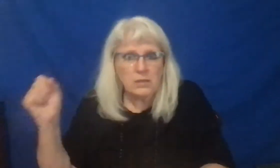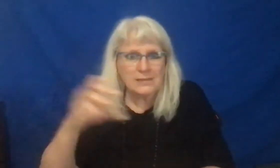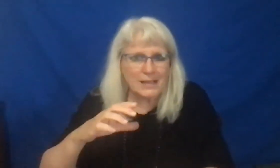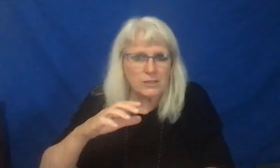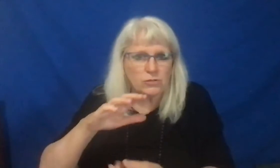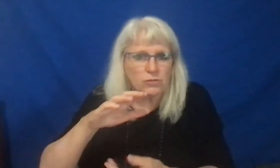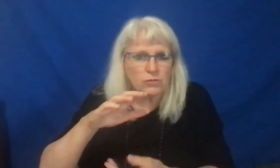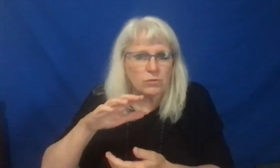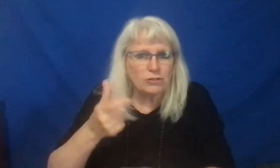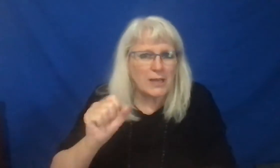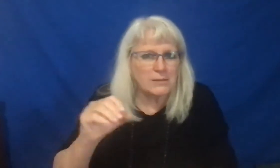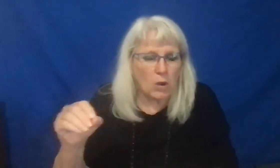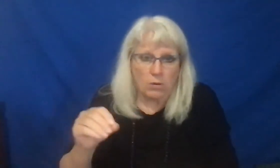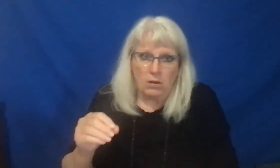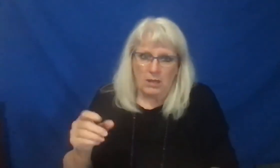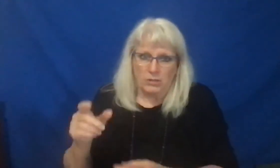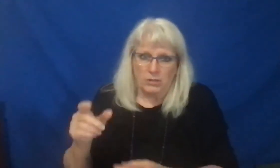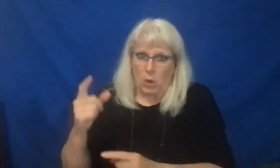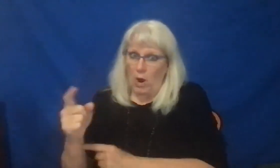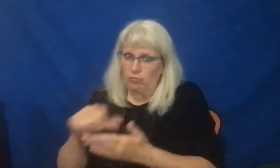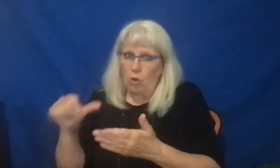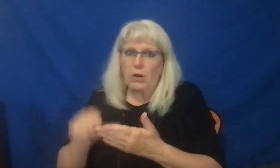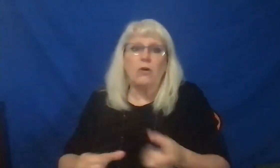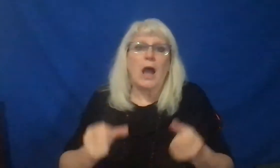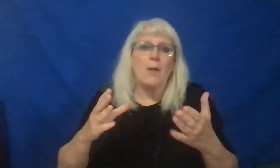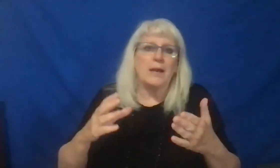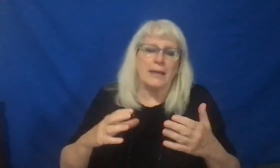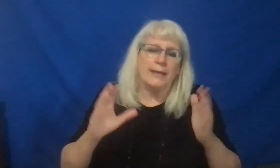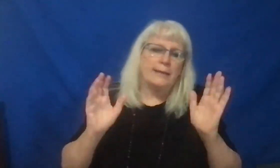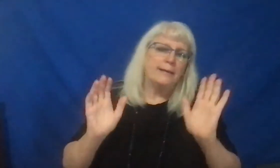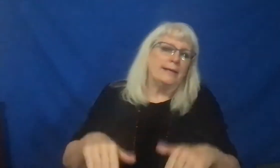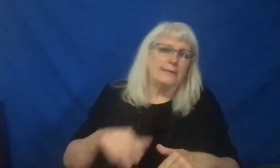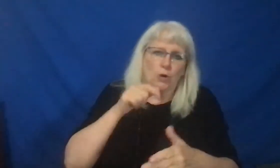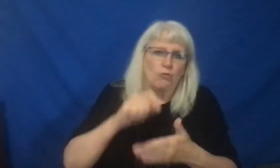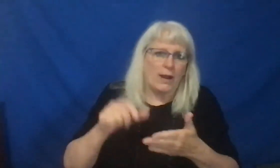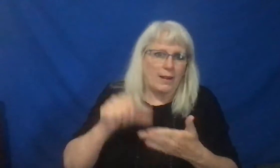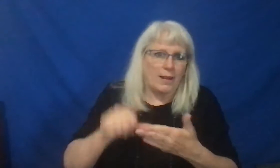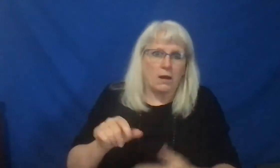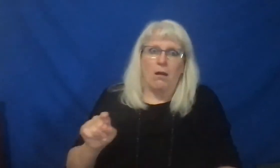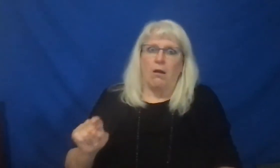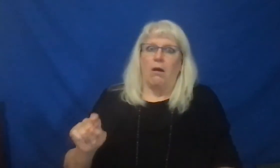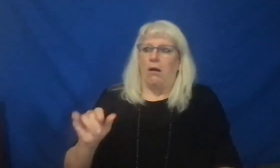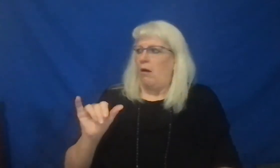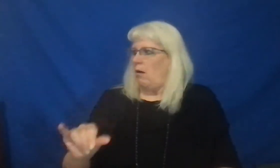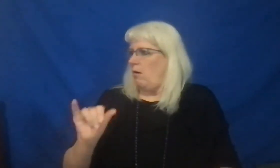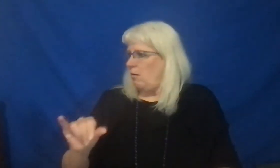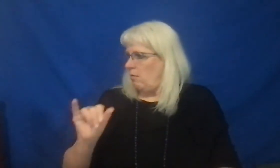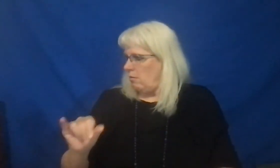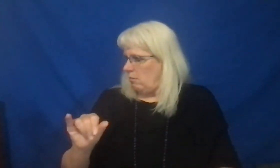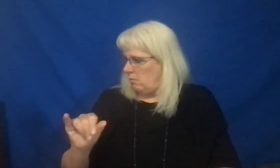people who aren't writing letters? And again, it takes me out of my own experience, and I have to consider who's